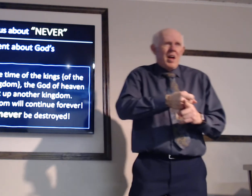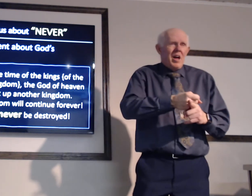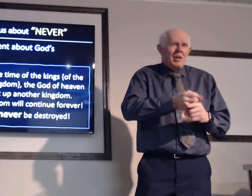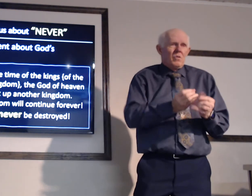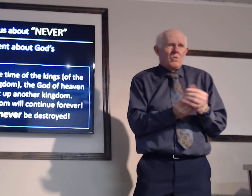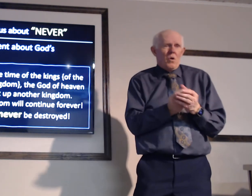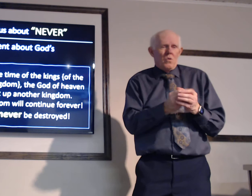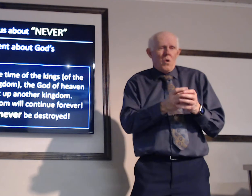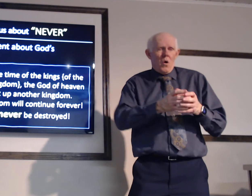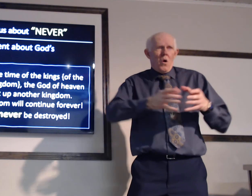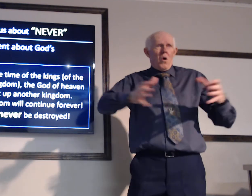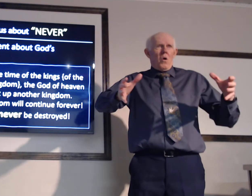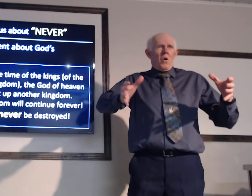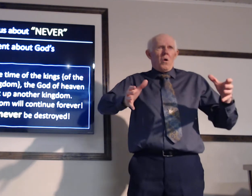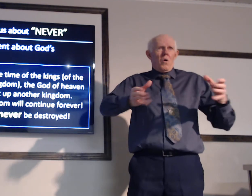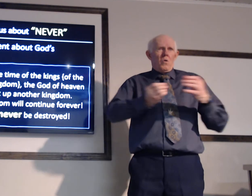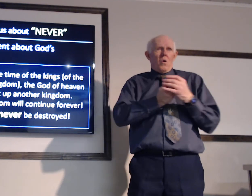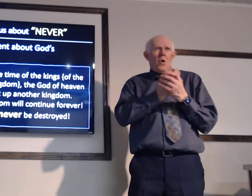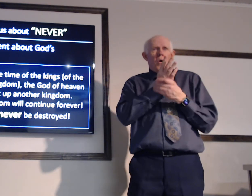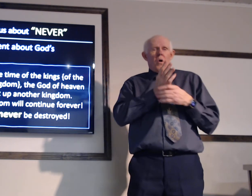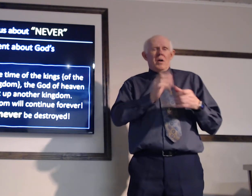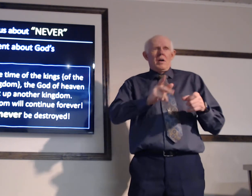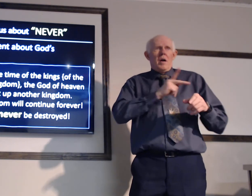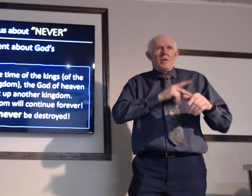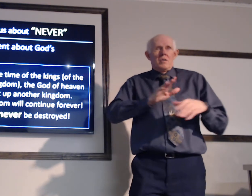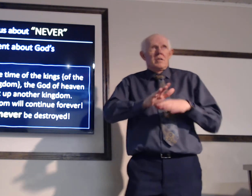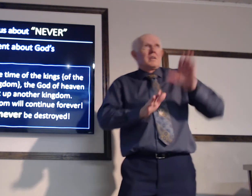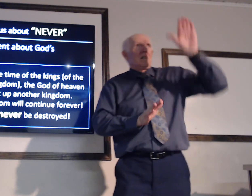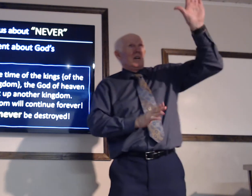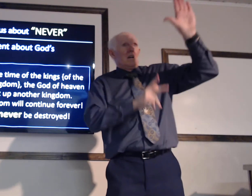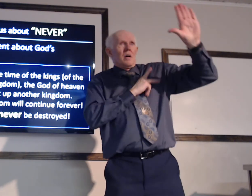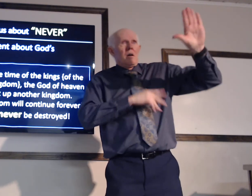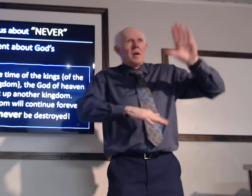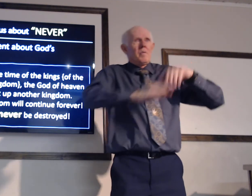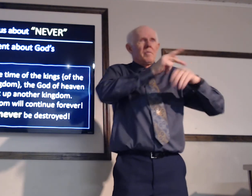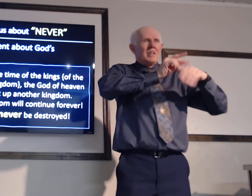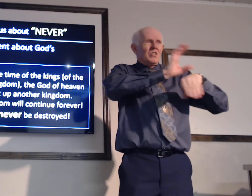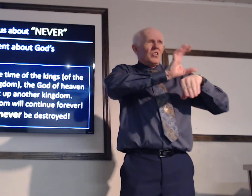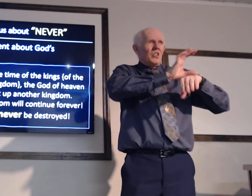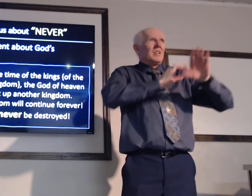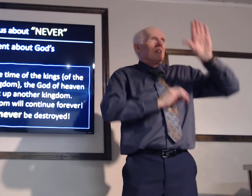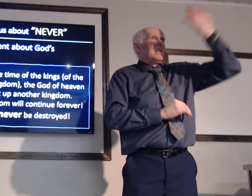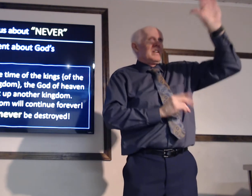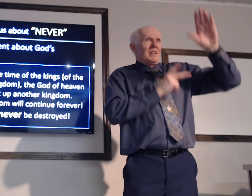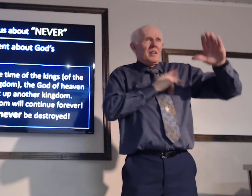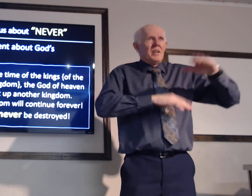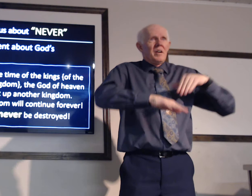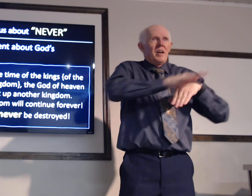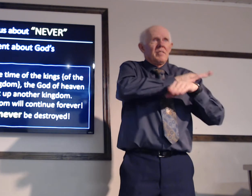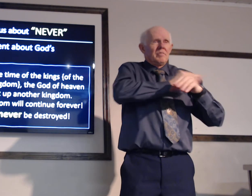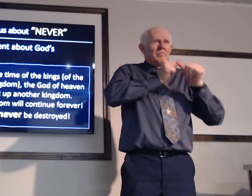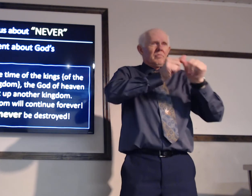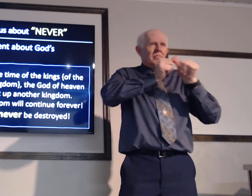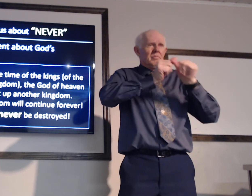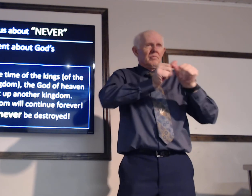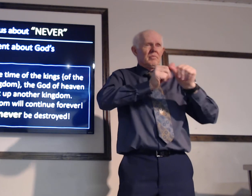on, it grew. His kingdom is the church, and